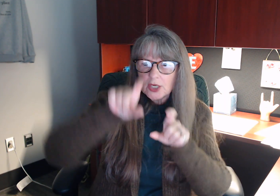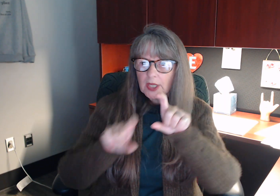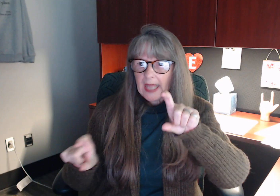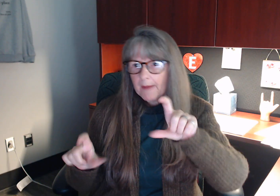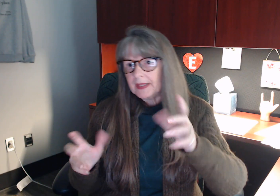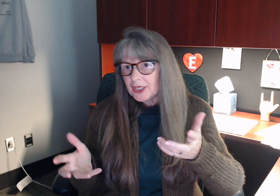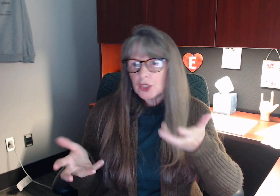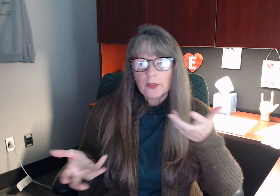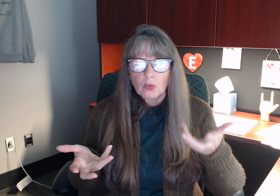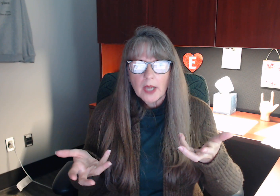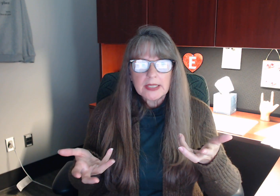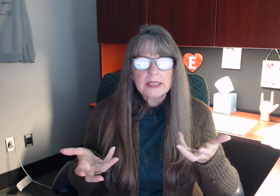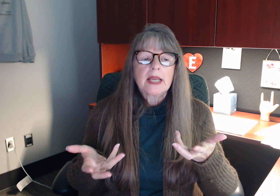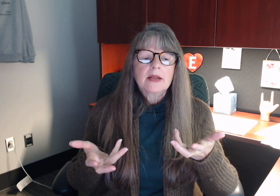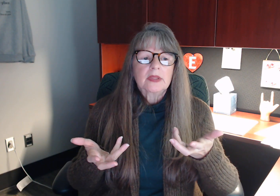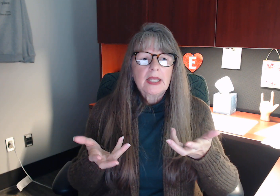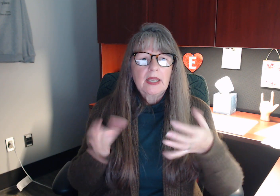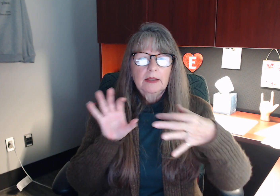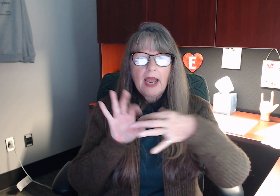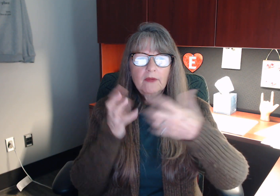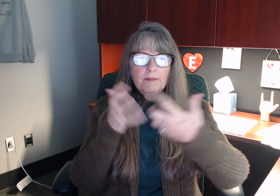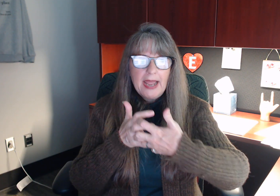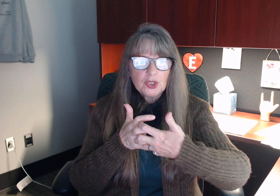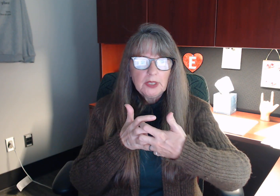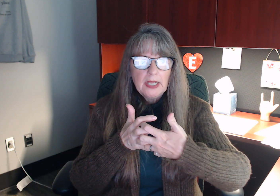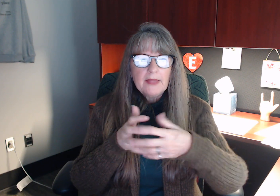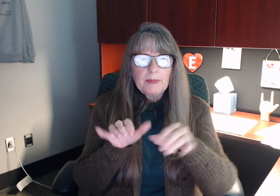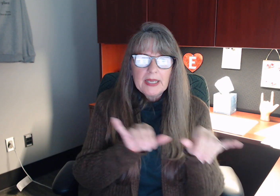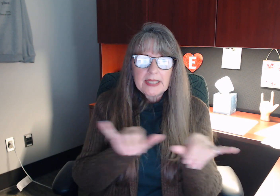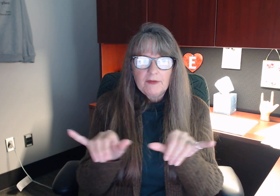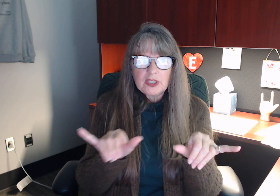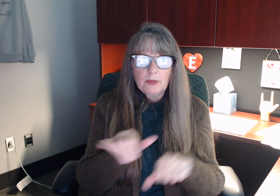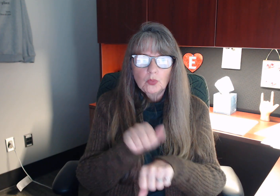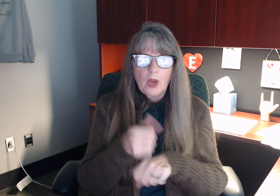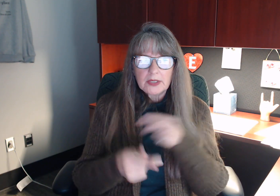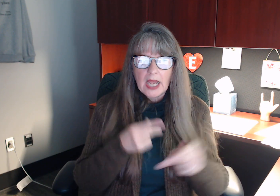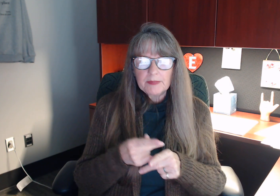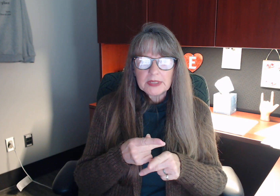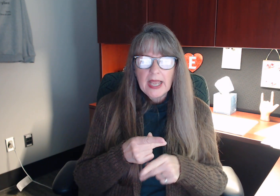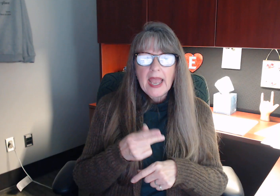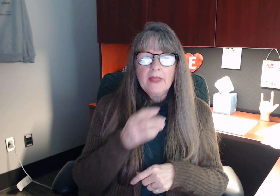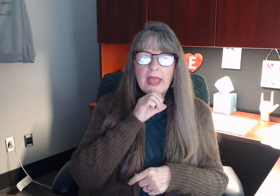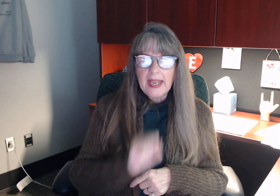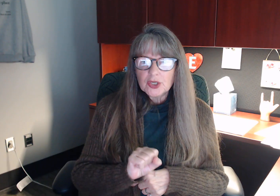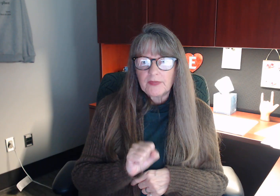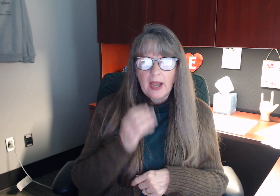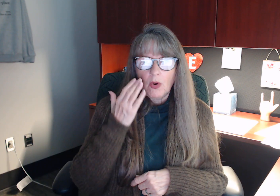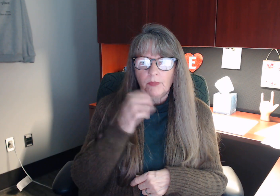like the Appalachian and the Rockies, that they can kind of match it because they have similar rock types and the ages of how